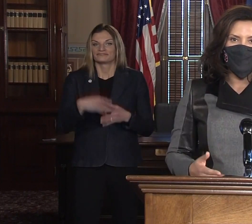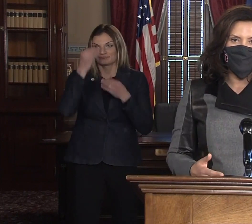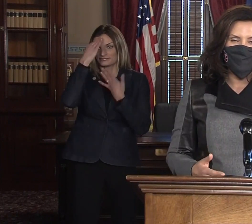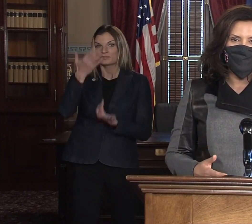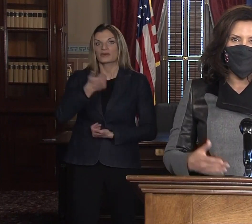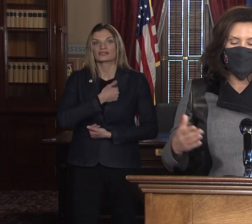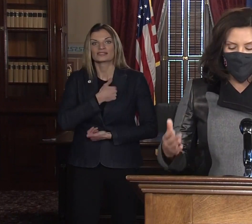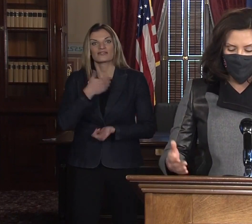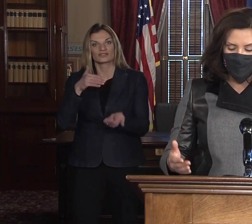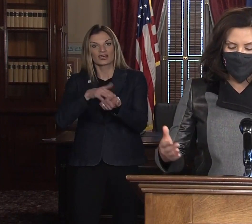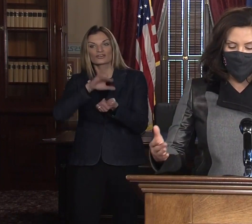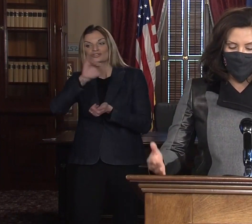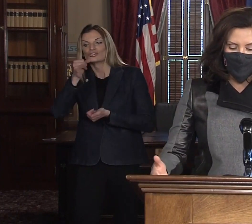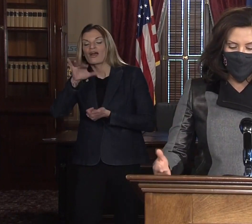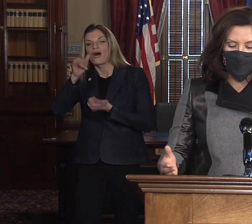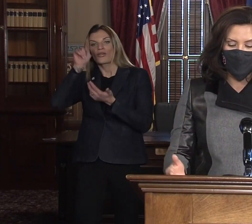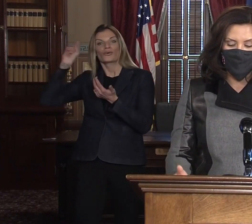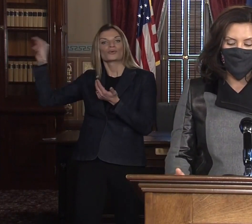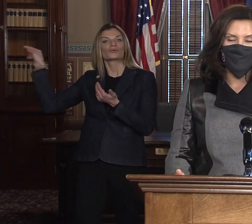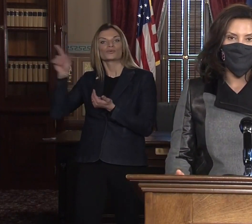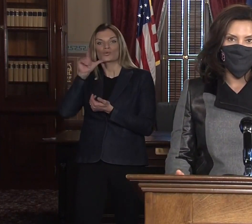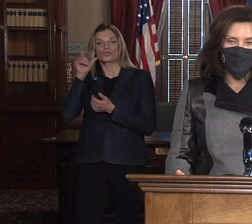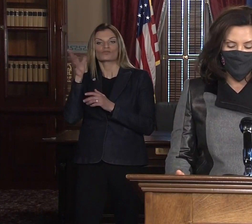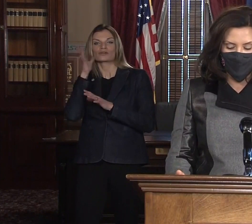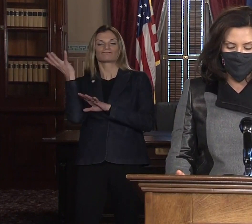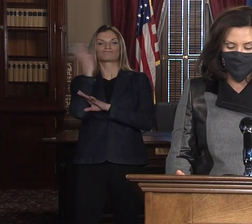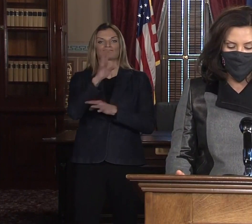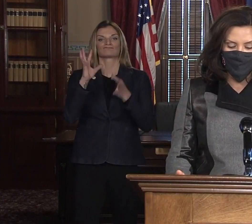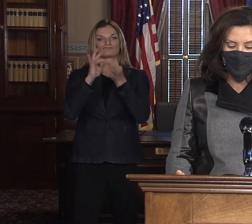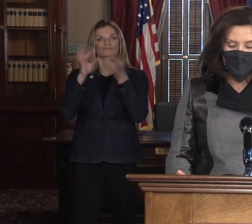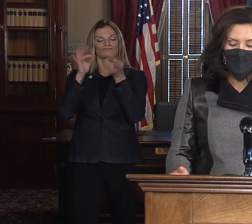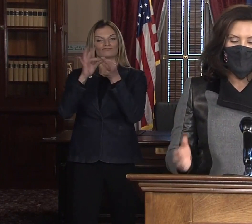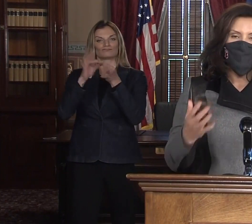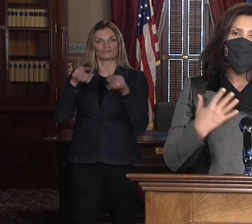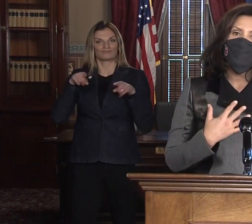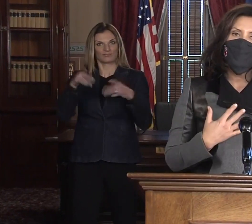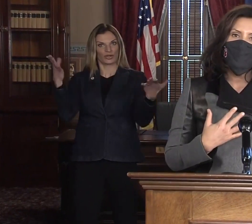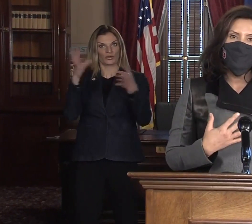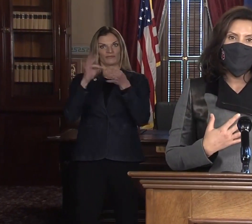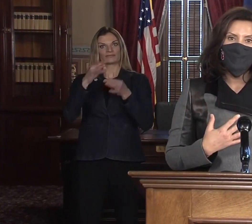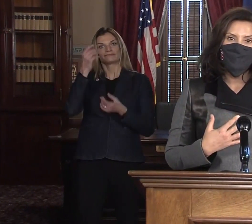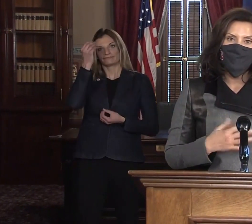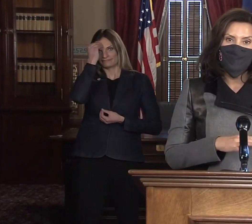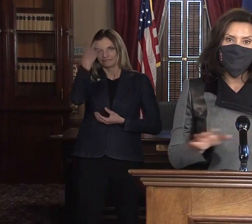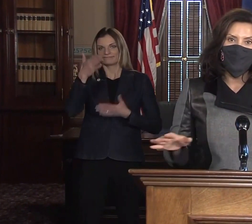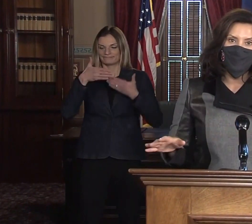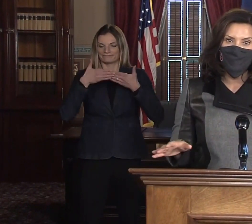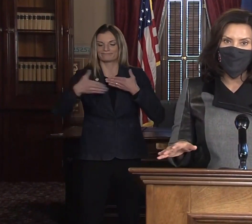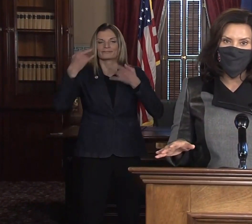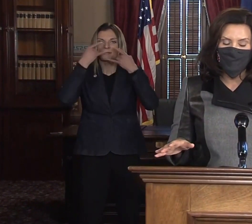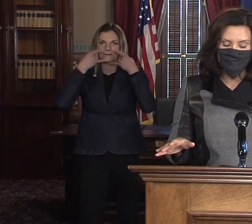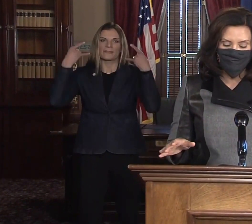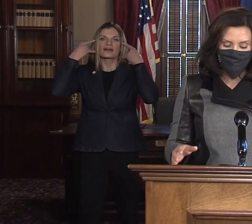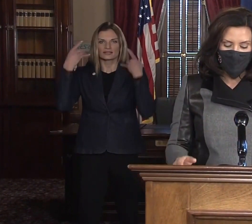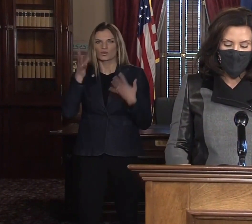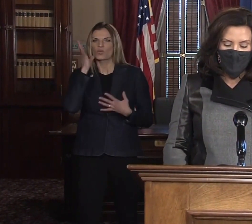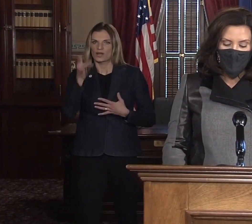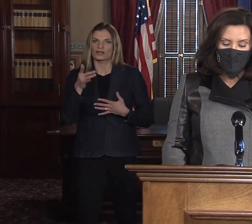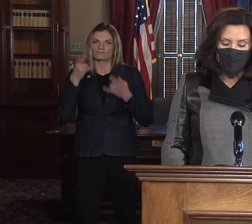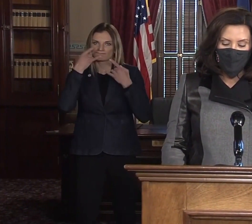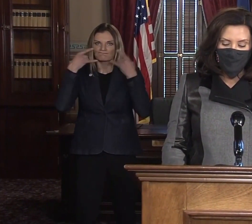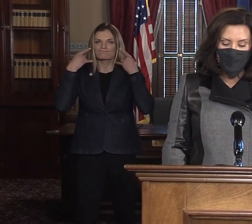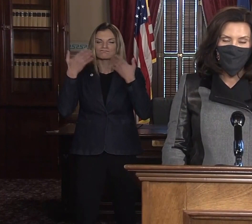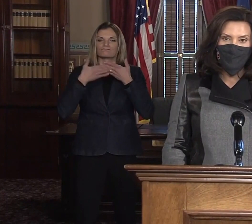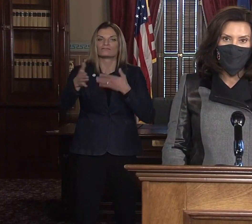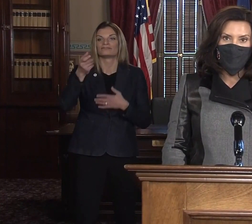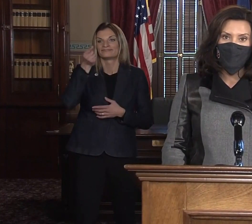Dr. Khaldun, and everyone who will be joining us in these press conferences will be wearing a mask for the entire duration,